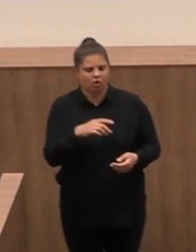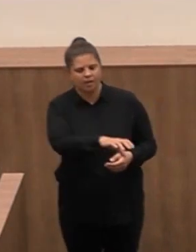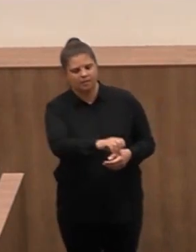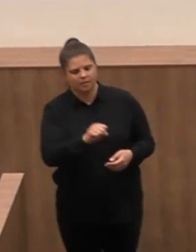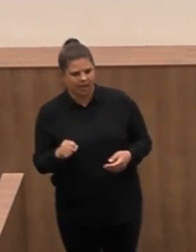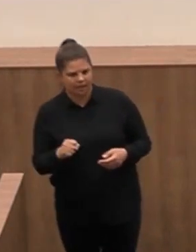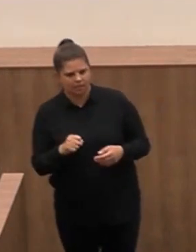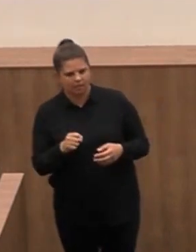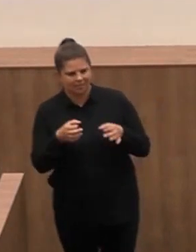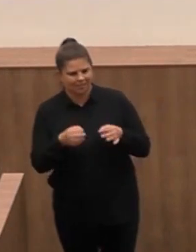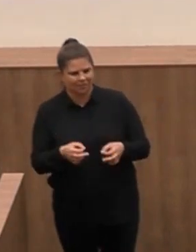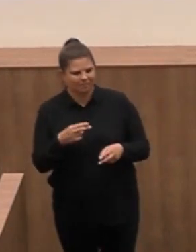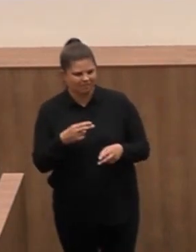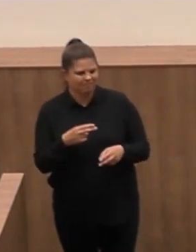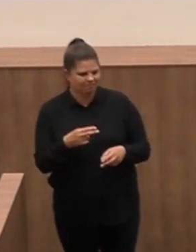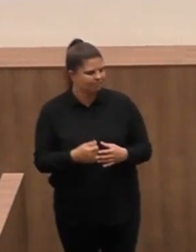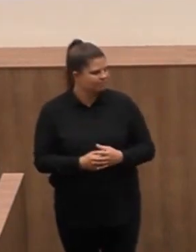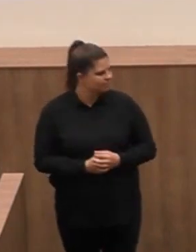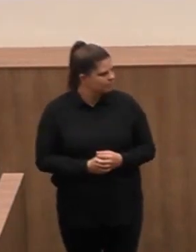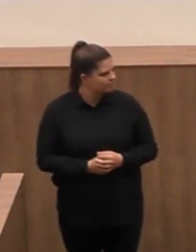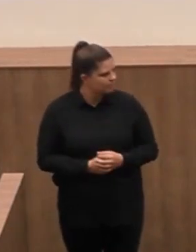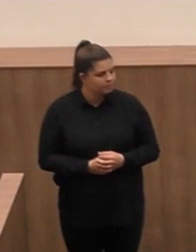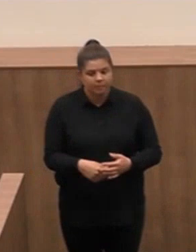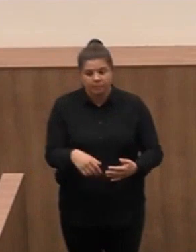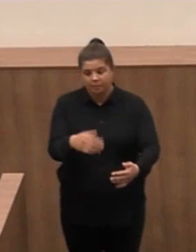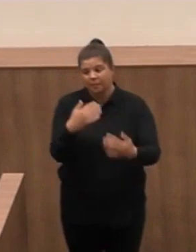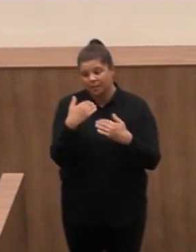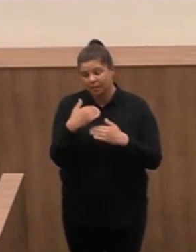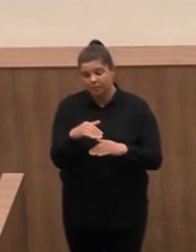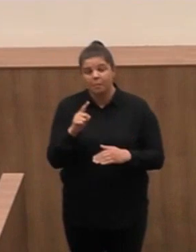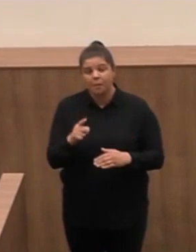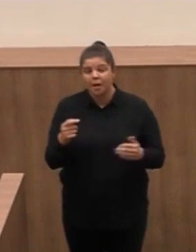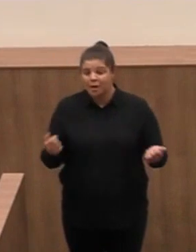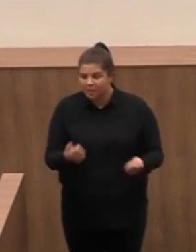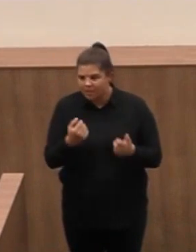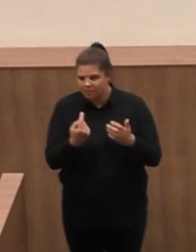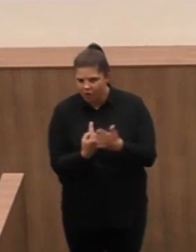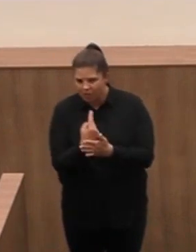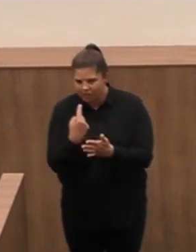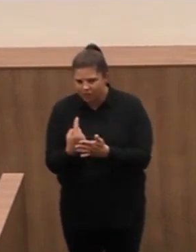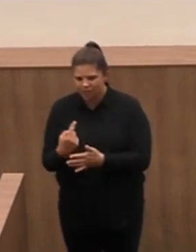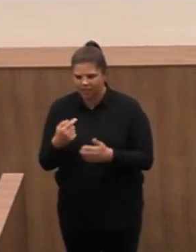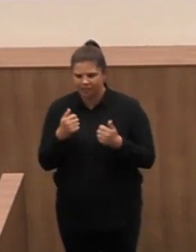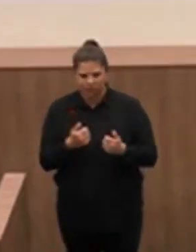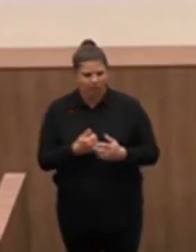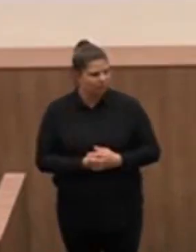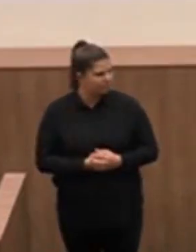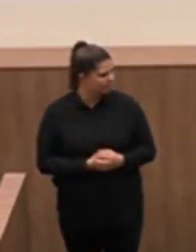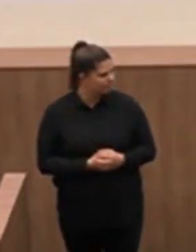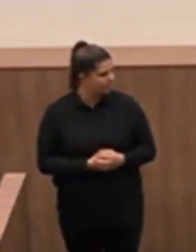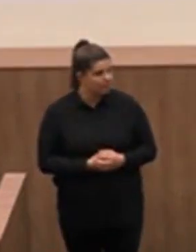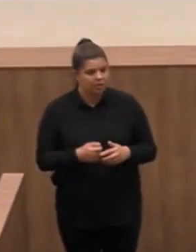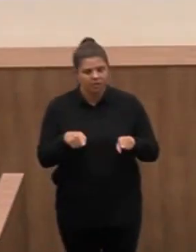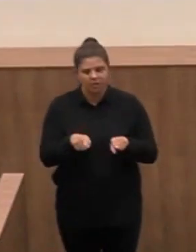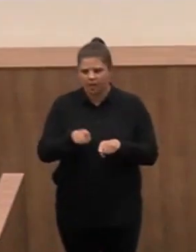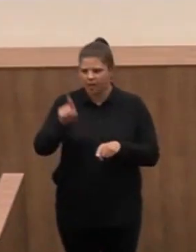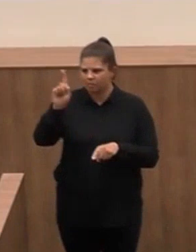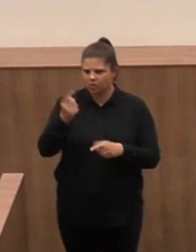some of the limitations. In terms of opportunities, I think there are a huge amount of opportunities. Events like